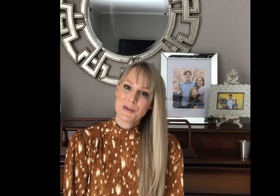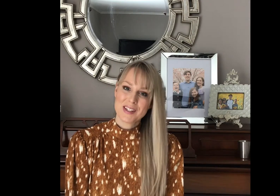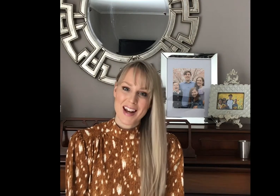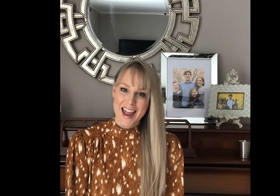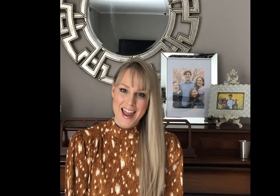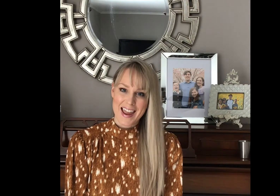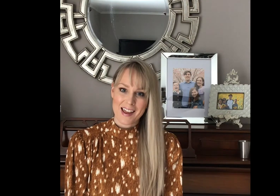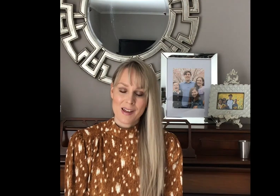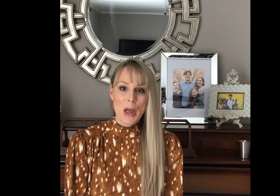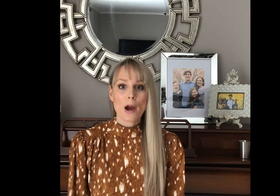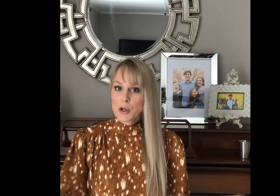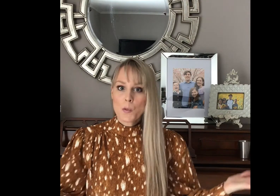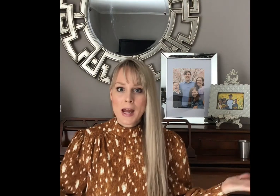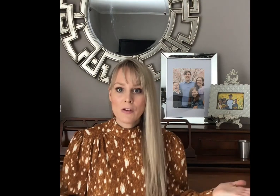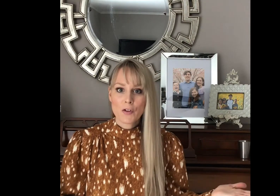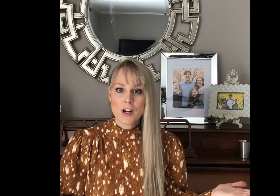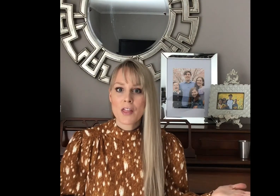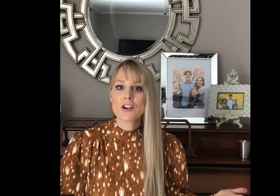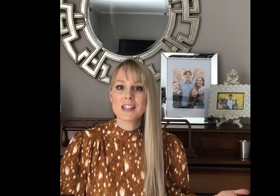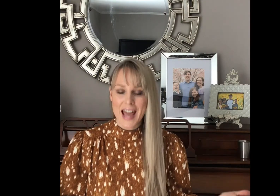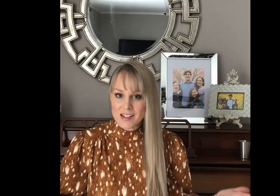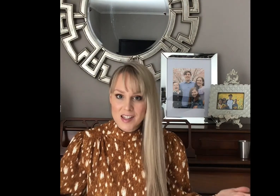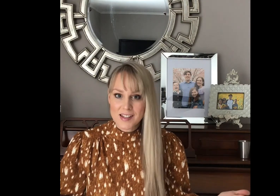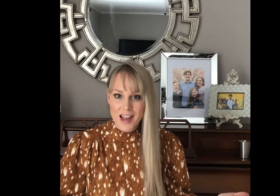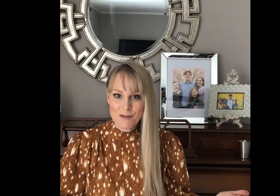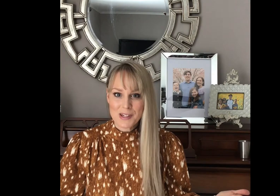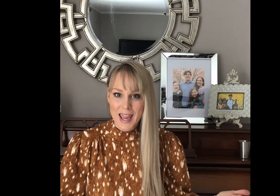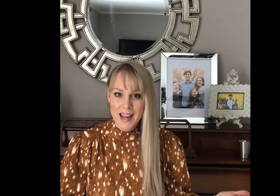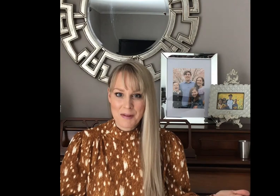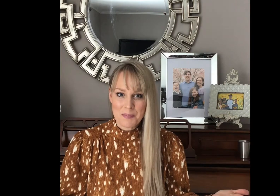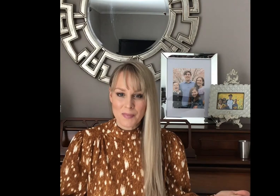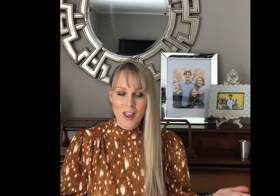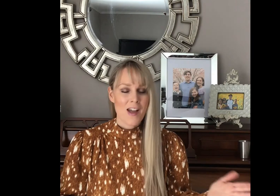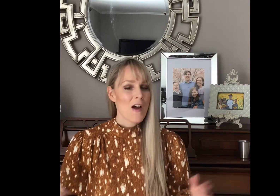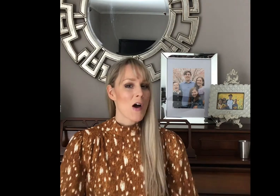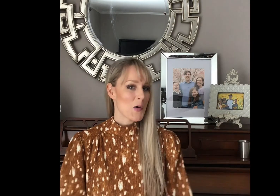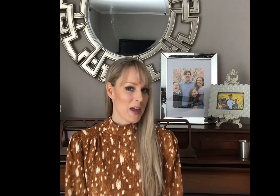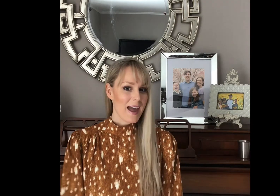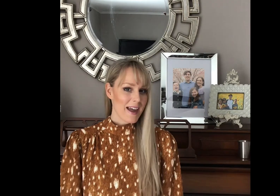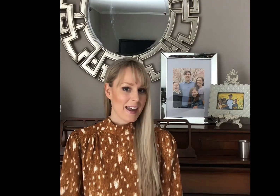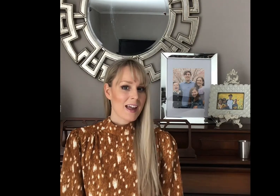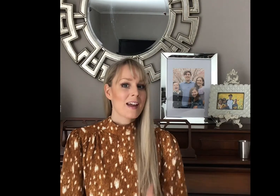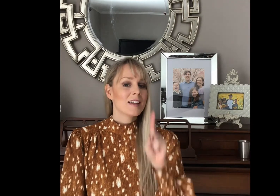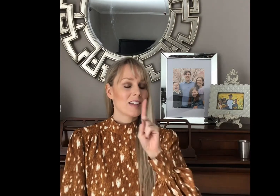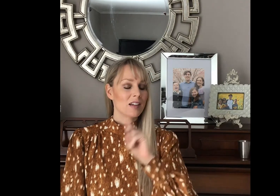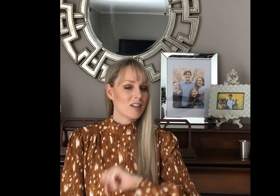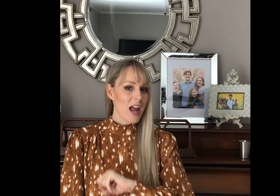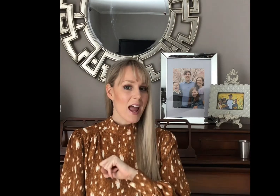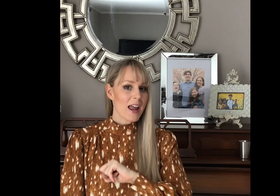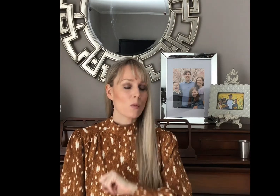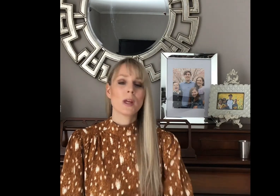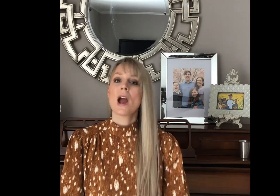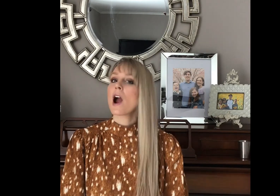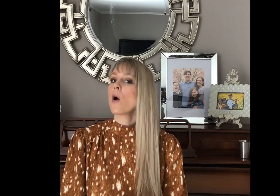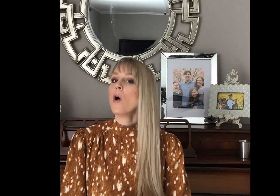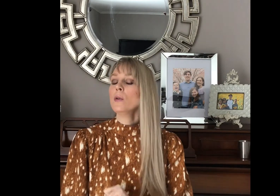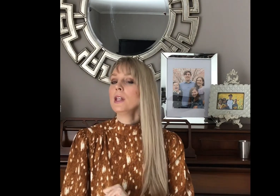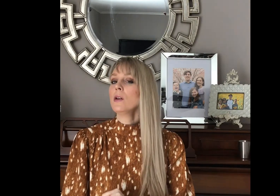you today? Are you ready for another Guess the Sound game? Okay, today we are only going